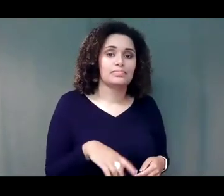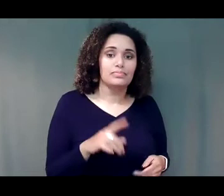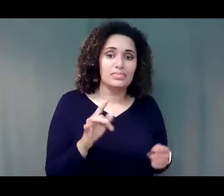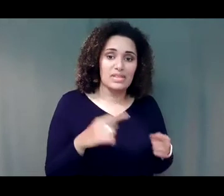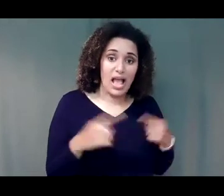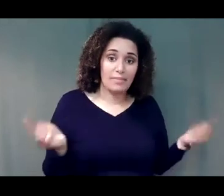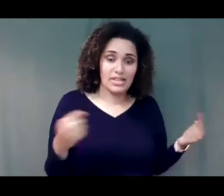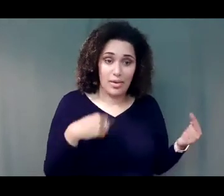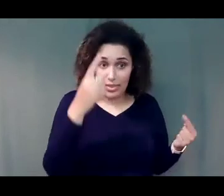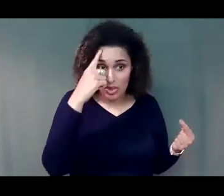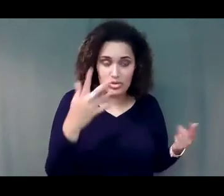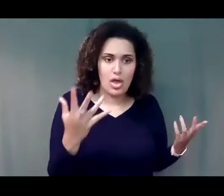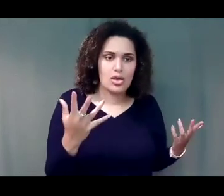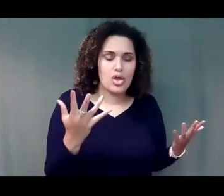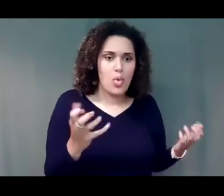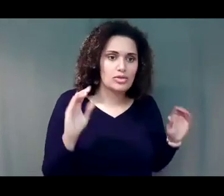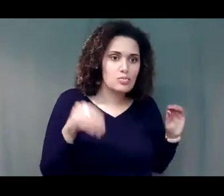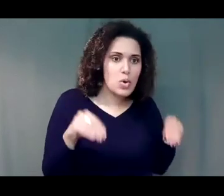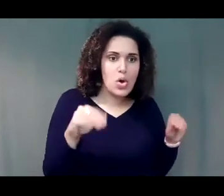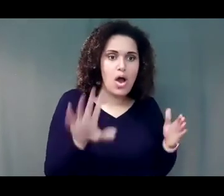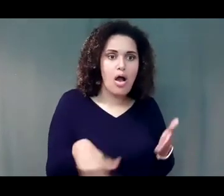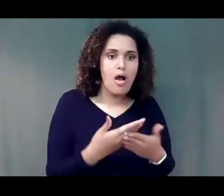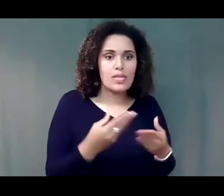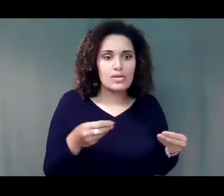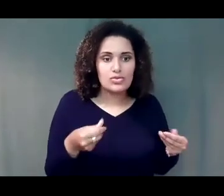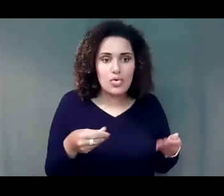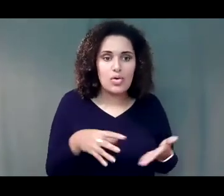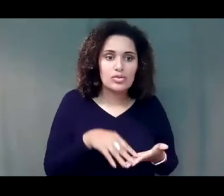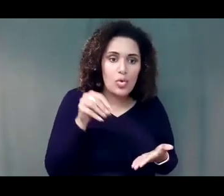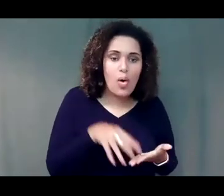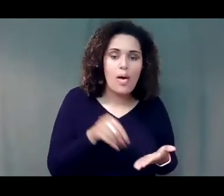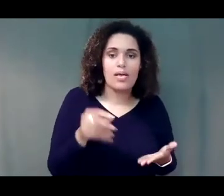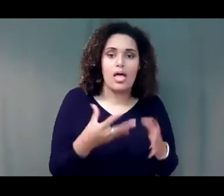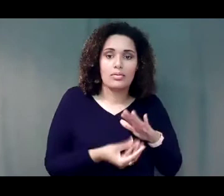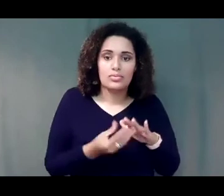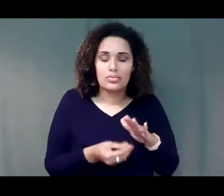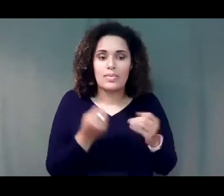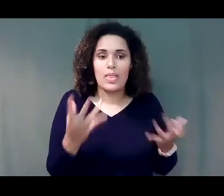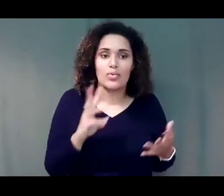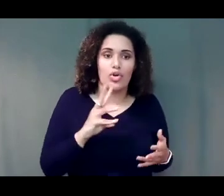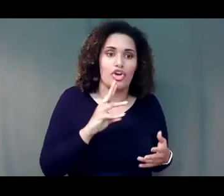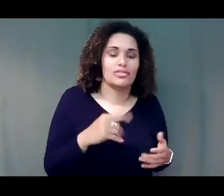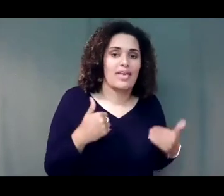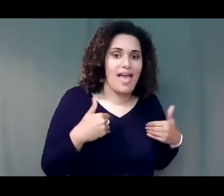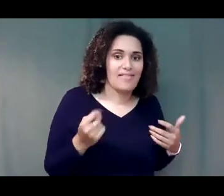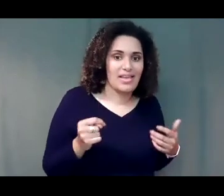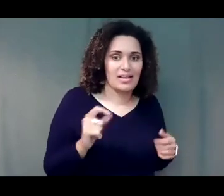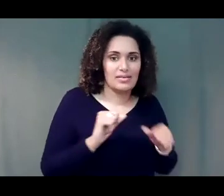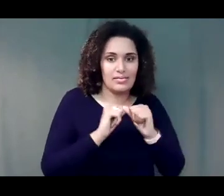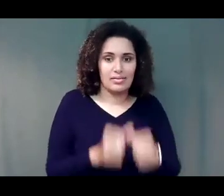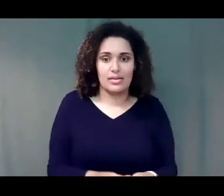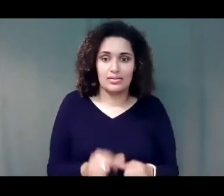of what I thought. I thought you would want to put all this soil up there that absorbs a lot of water, so they have it, so they can last when it